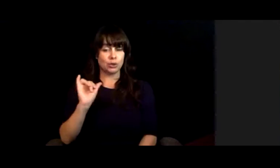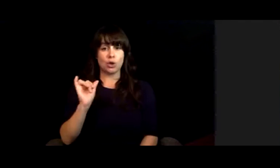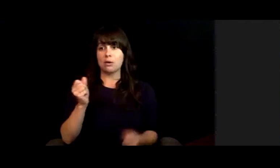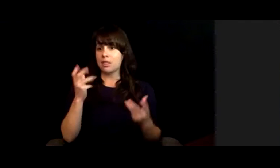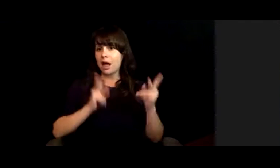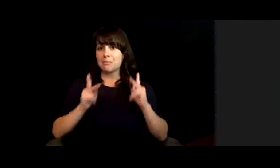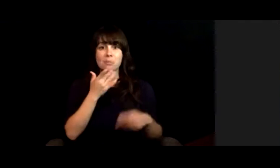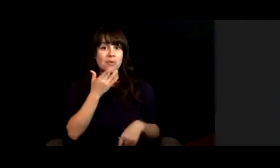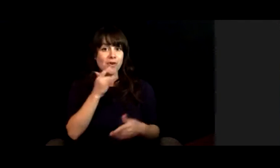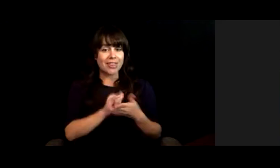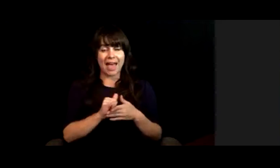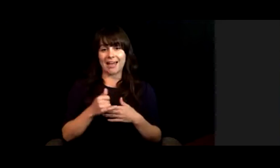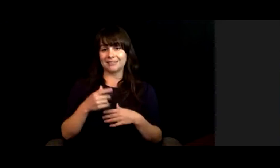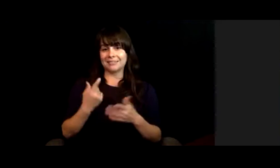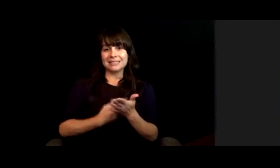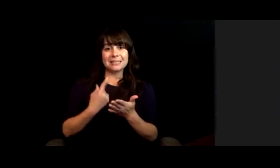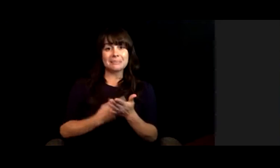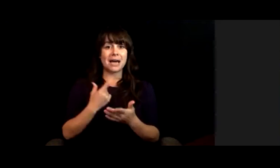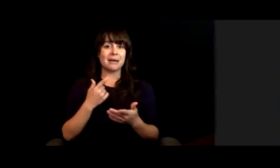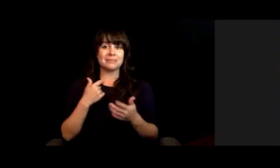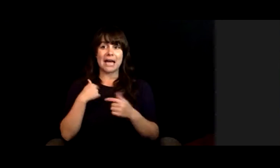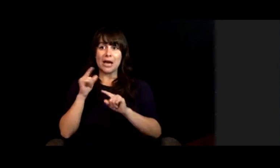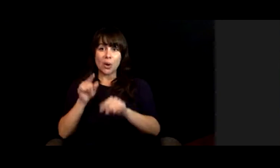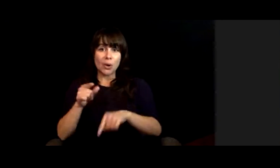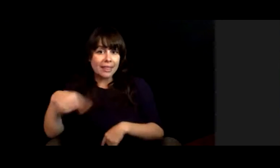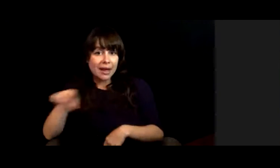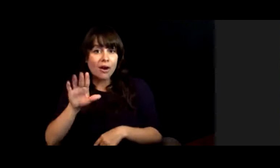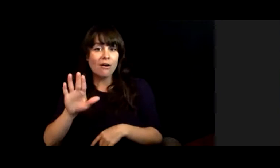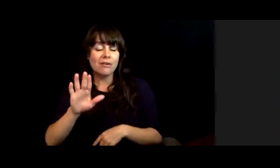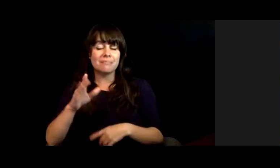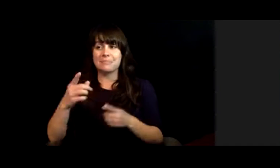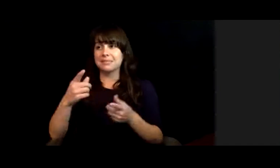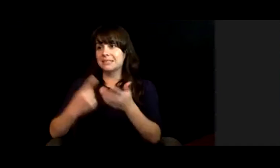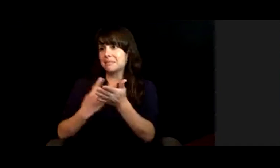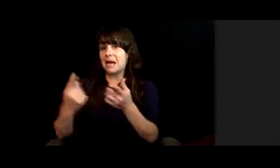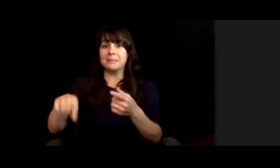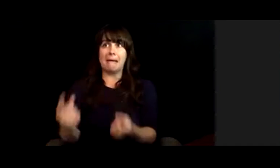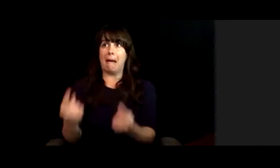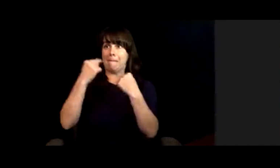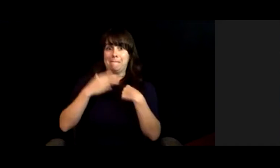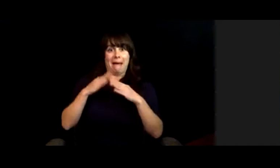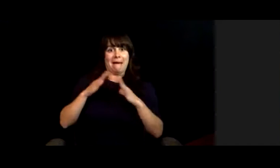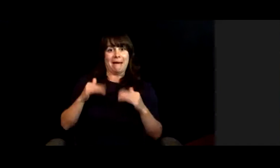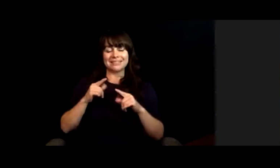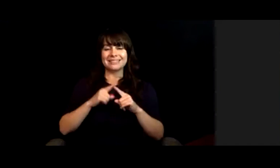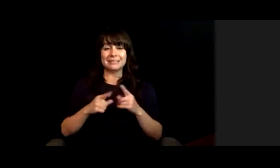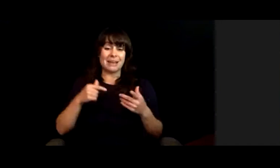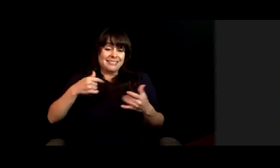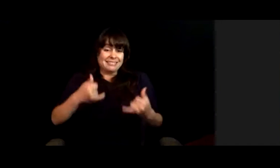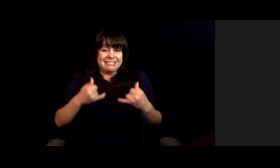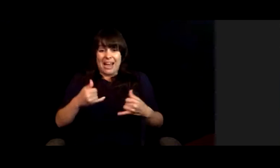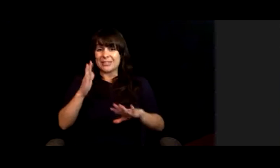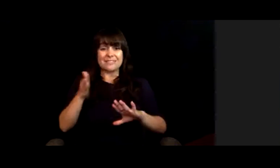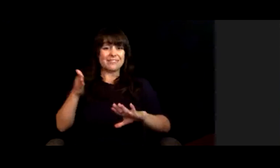gardens. Sometimes they come to my house too. But this is the future, and I'm glad we